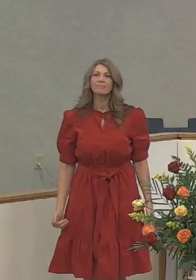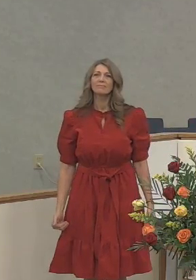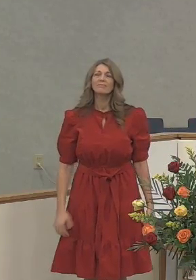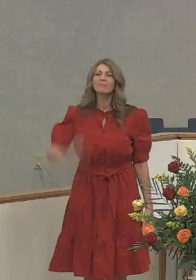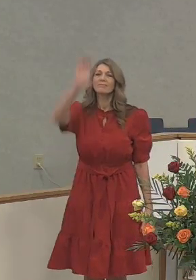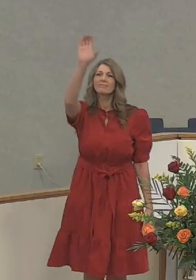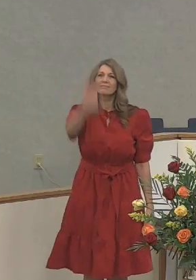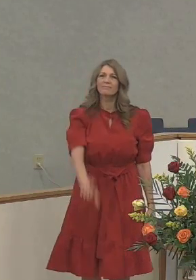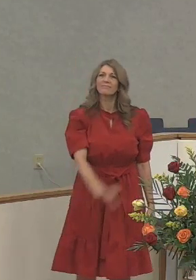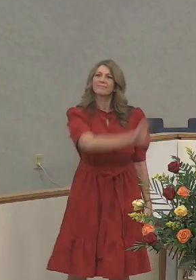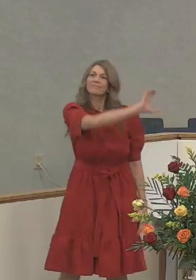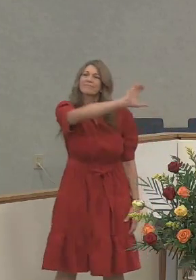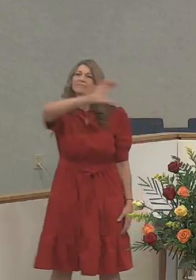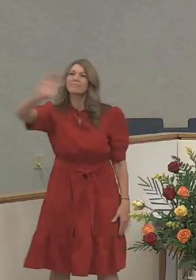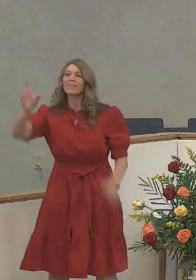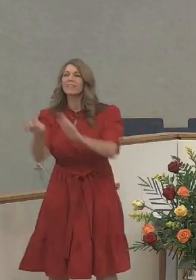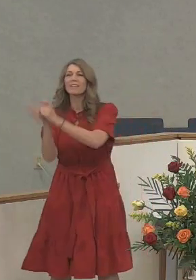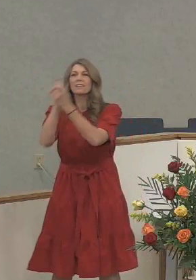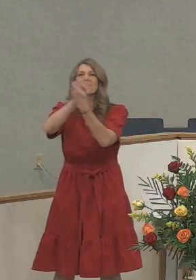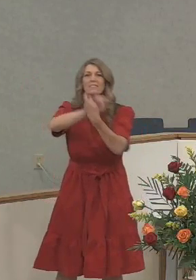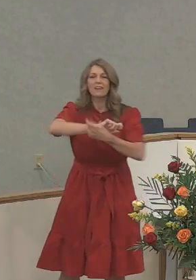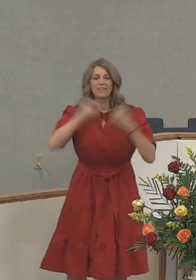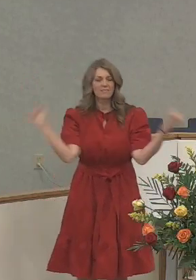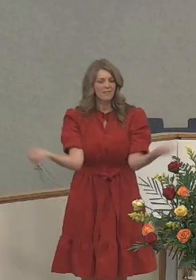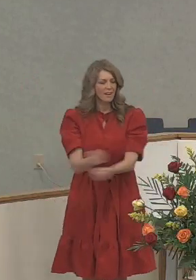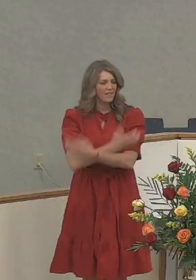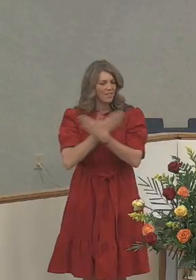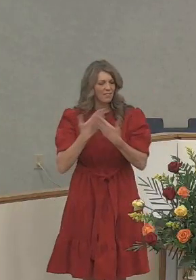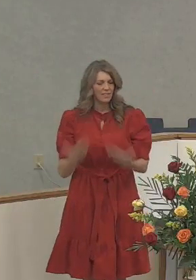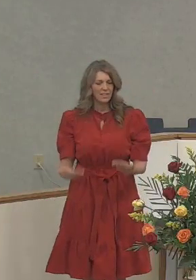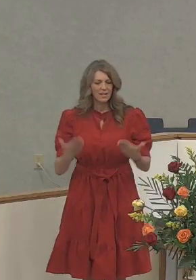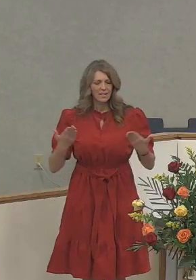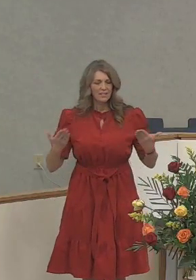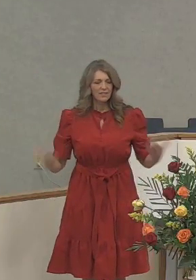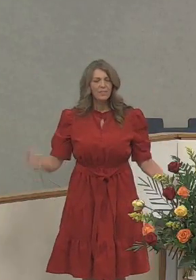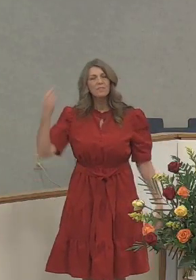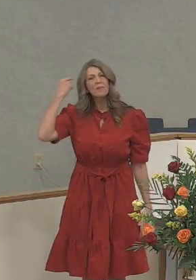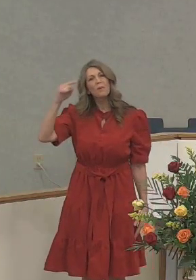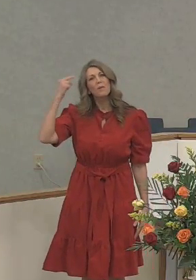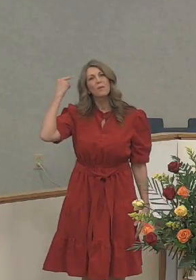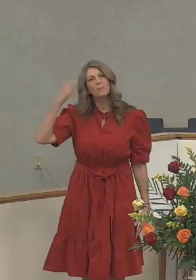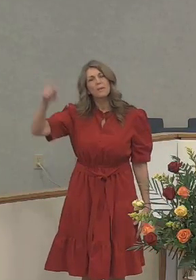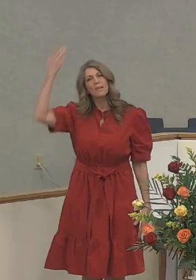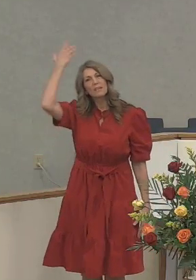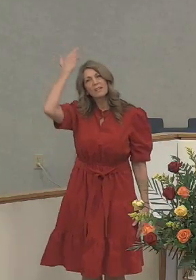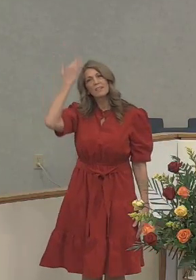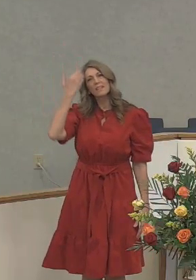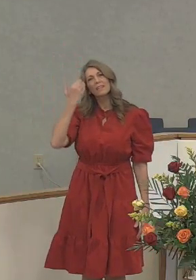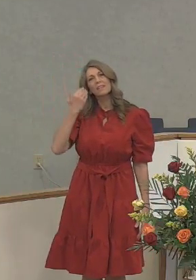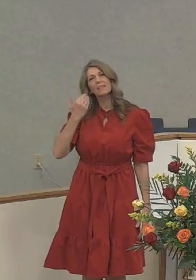For the cross made the difference for me.